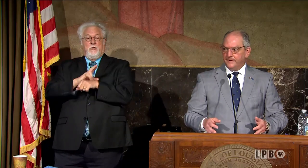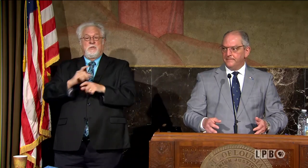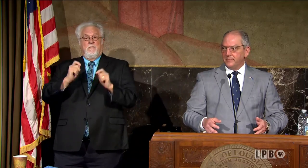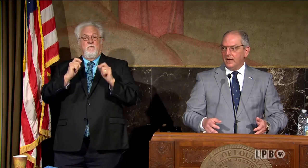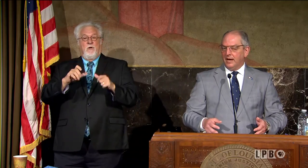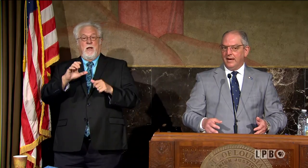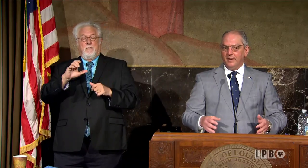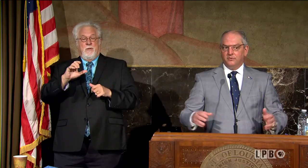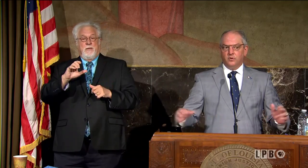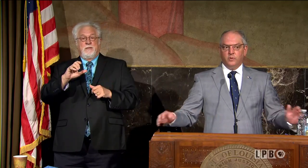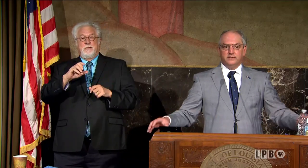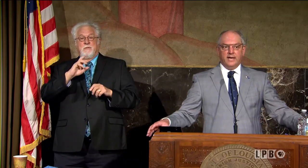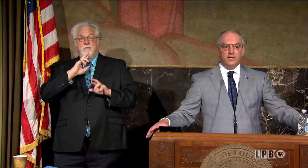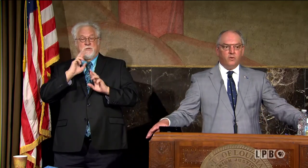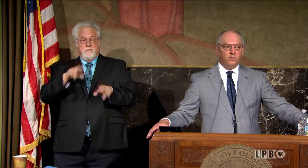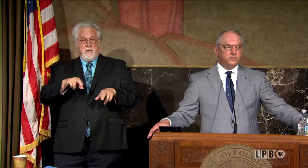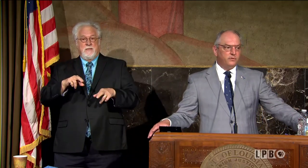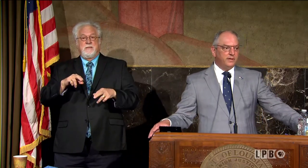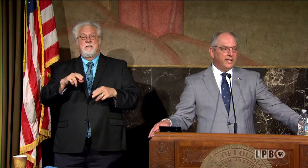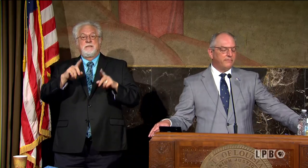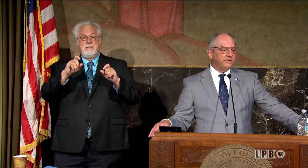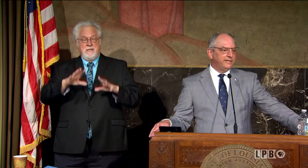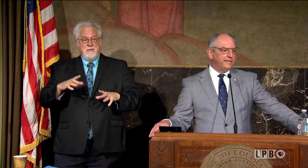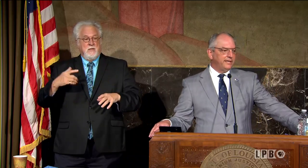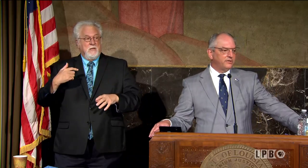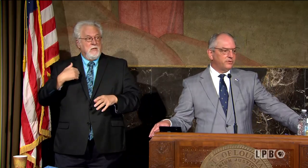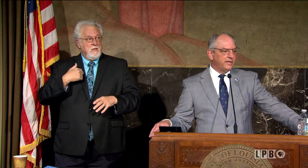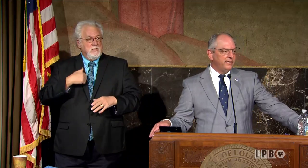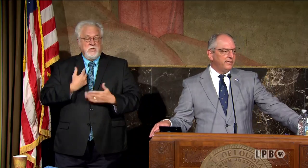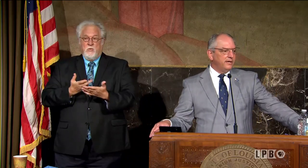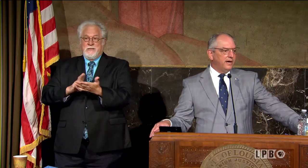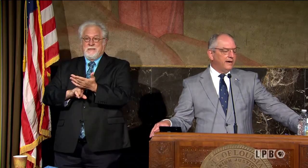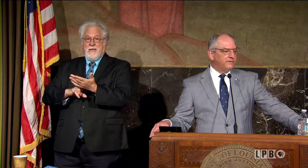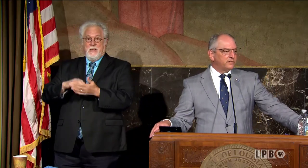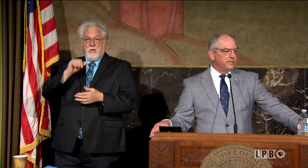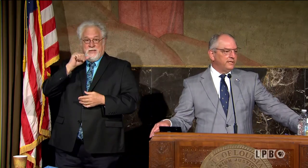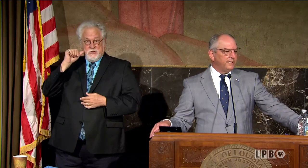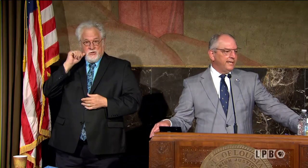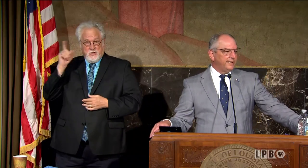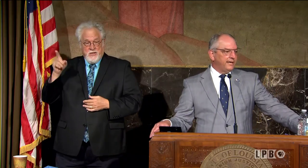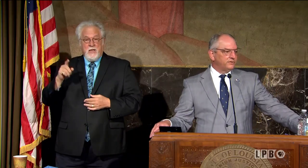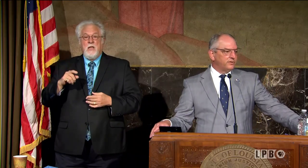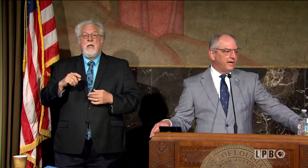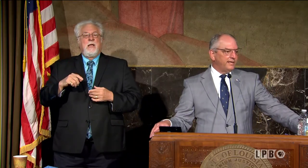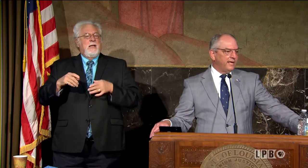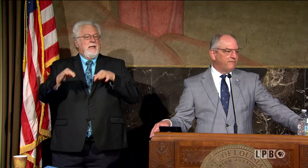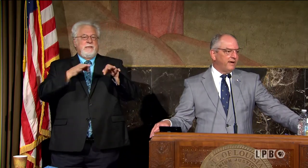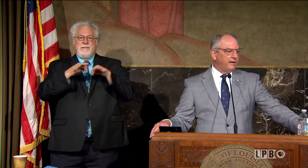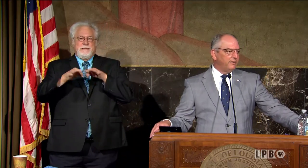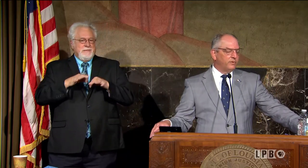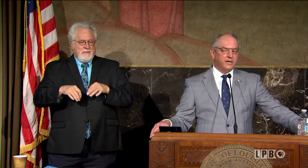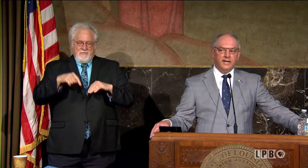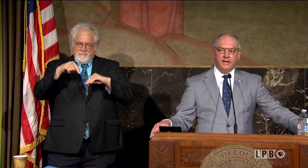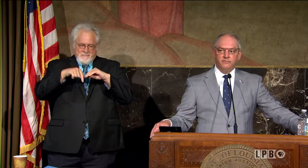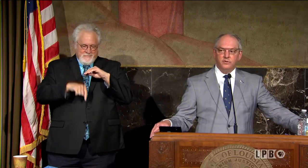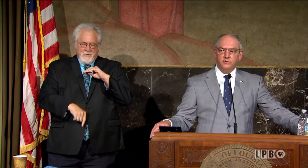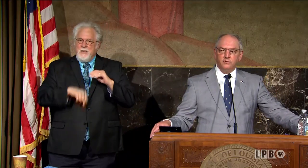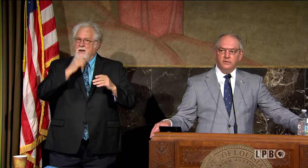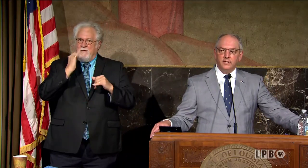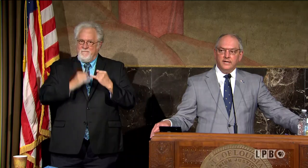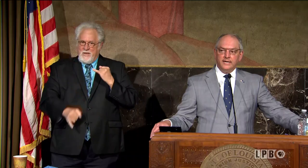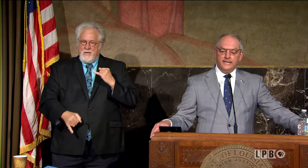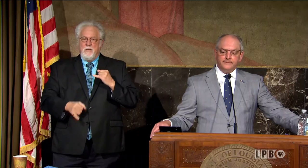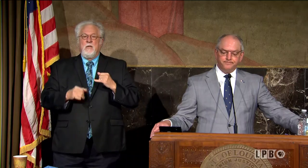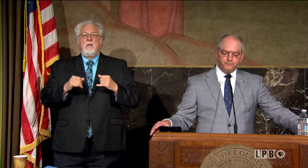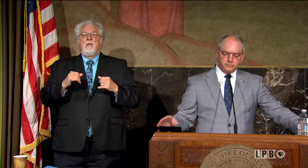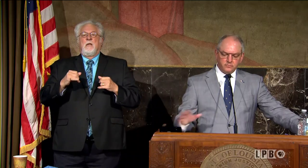tests. So we signed on to a letter of intent yesterday. Obviously, the details are not yet final, and we're going to have to